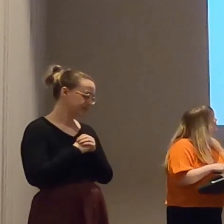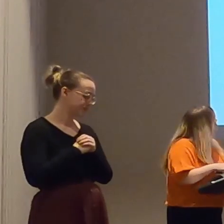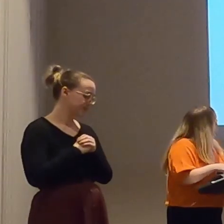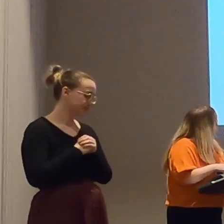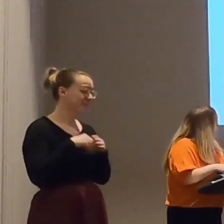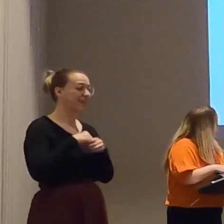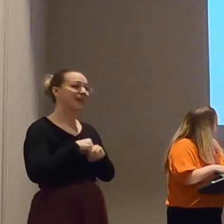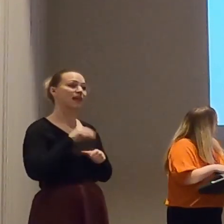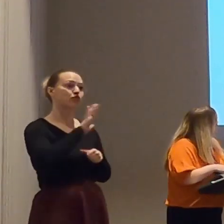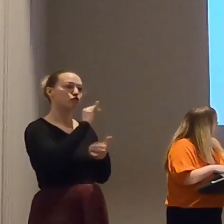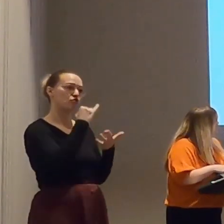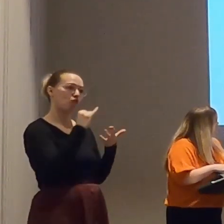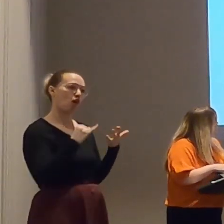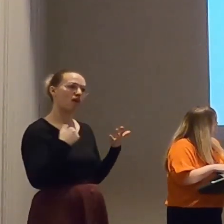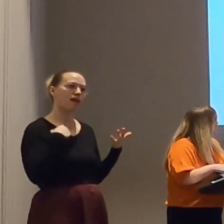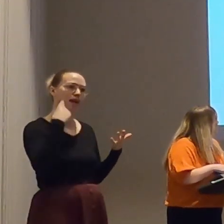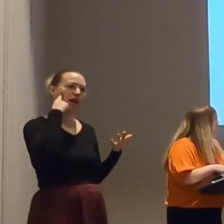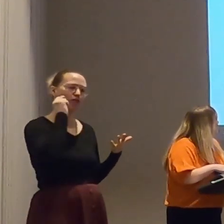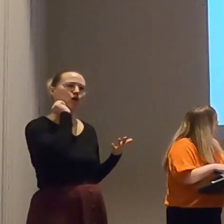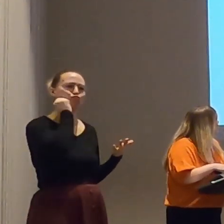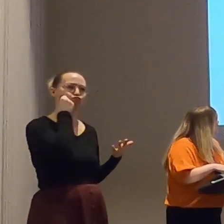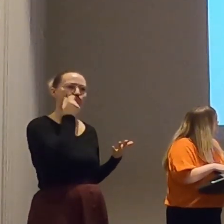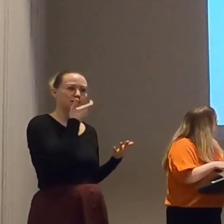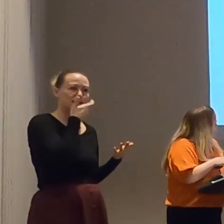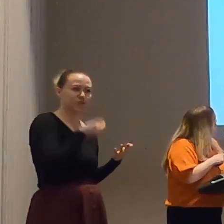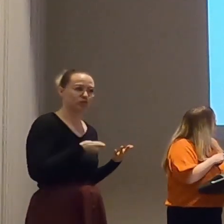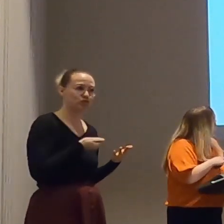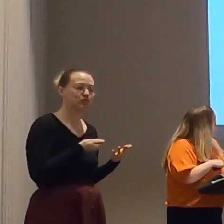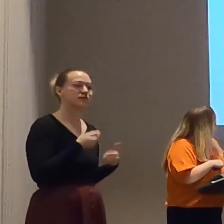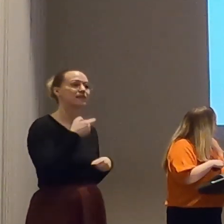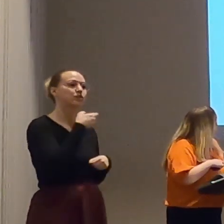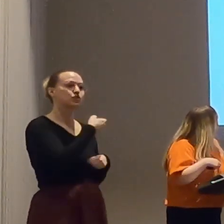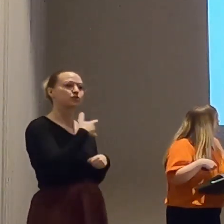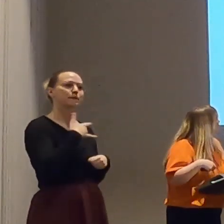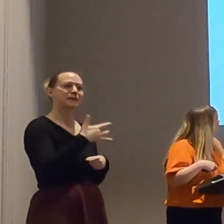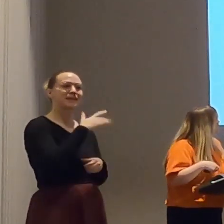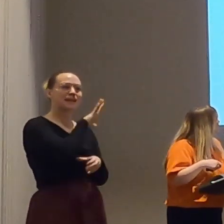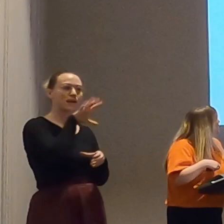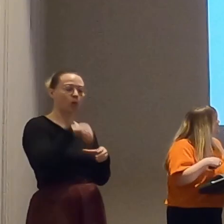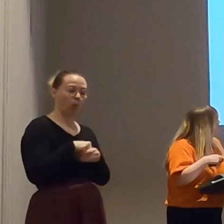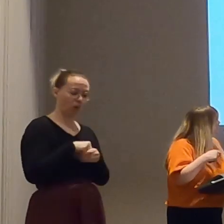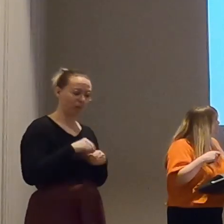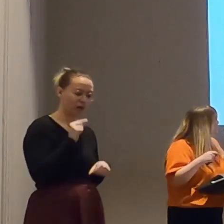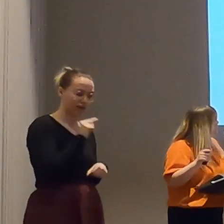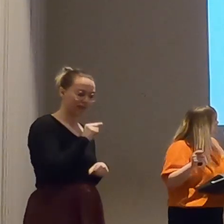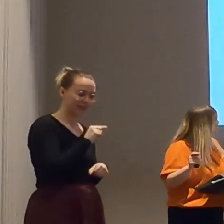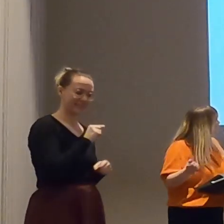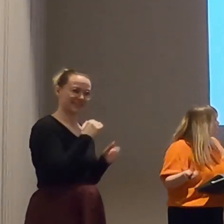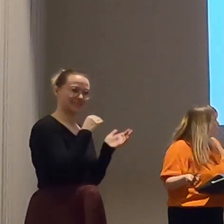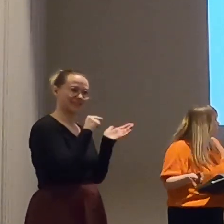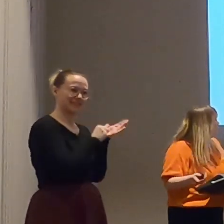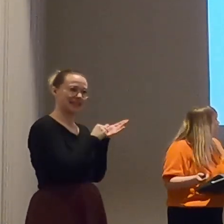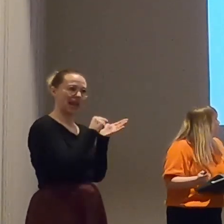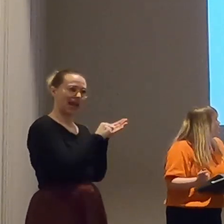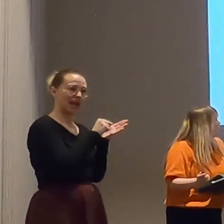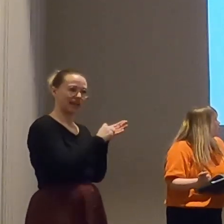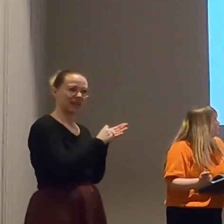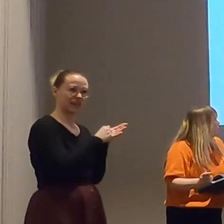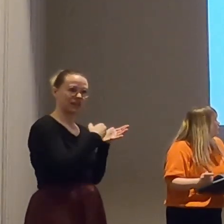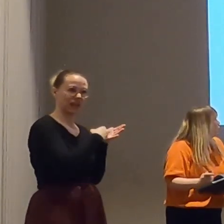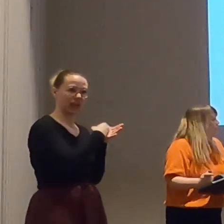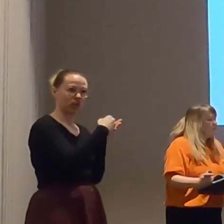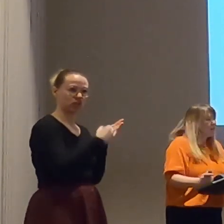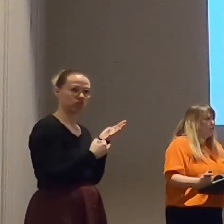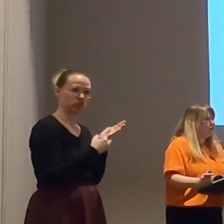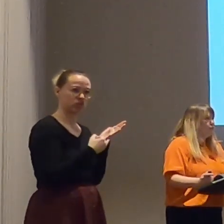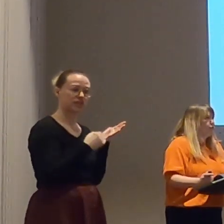And in her work, I also thought it was really interesting that she incorporates these dotted hashes